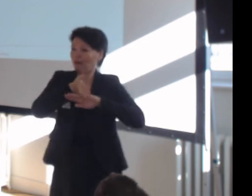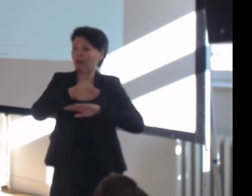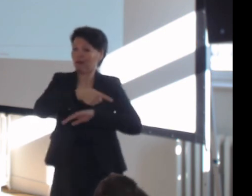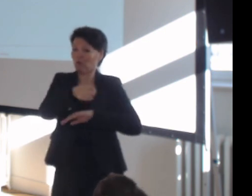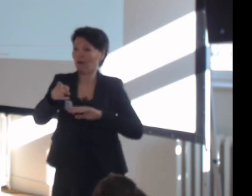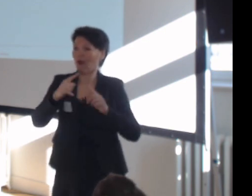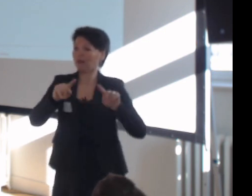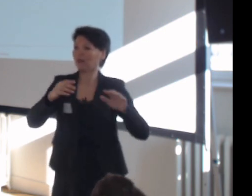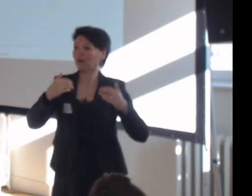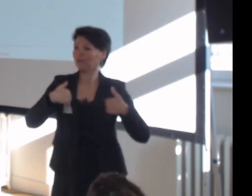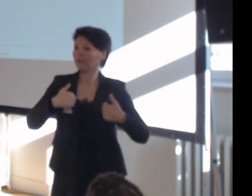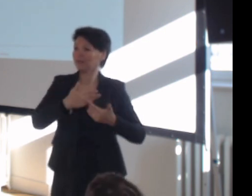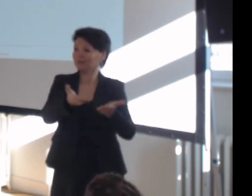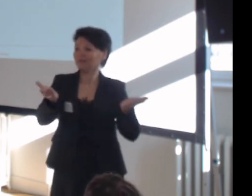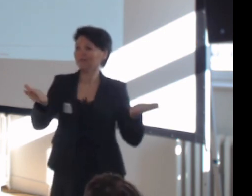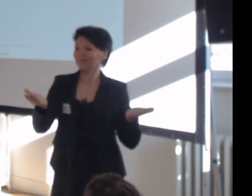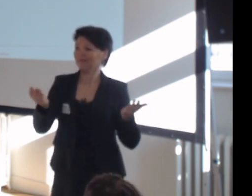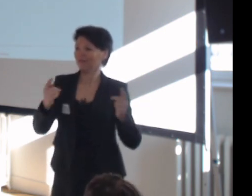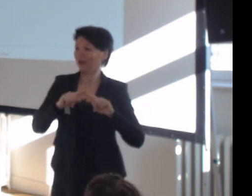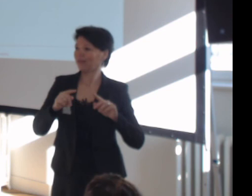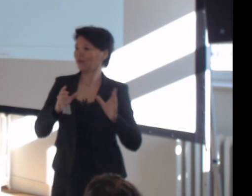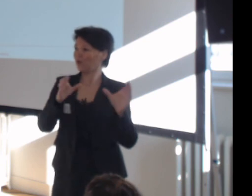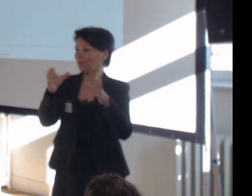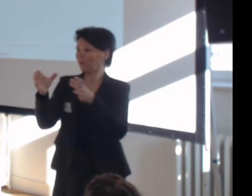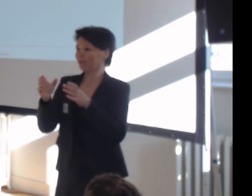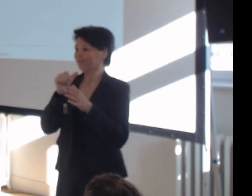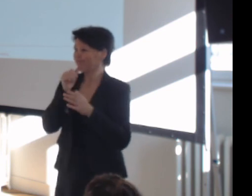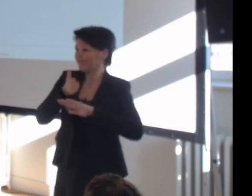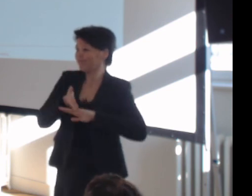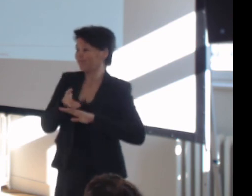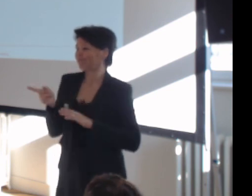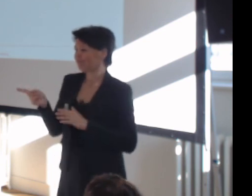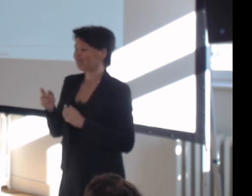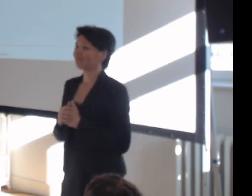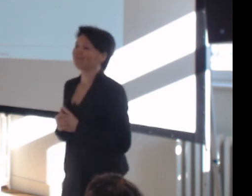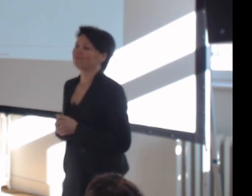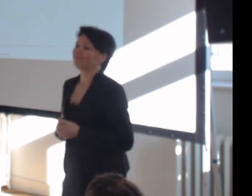other groups that are not deaf.